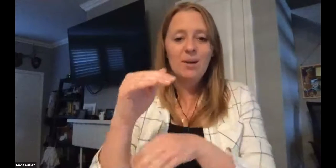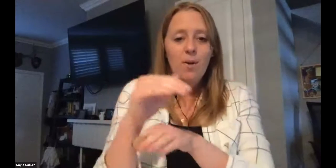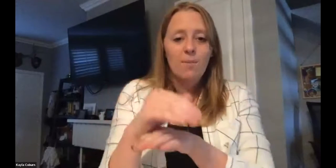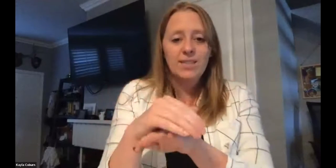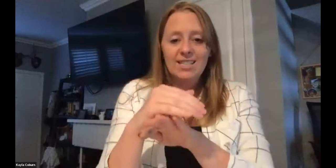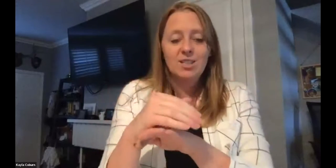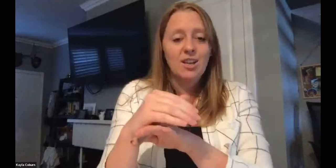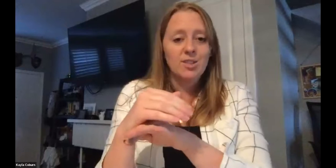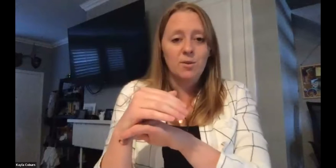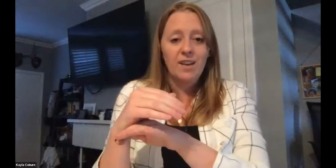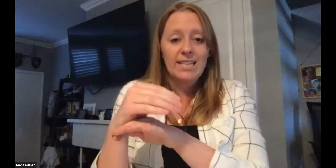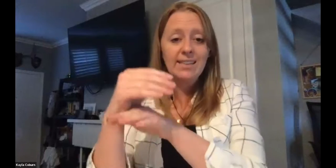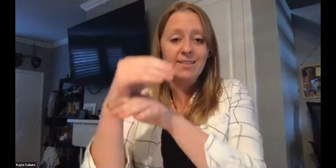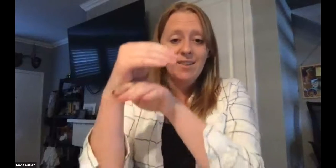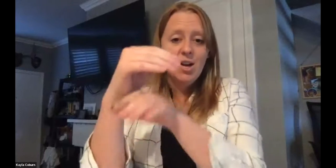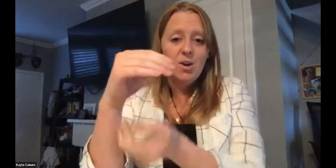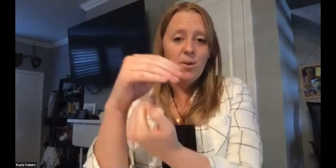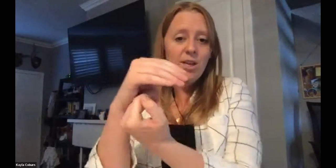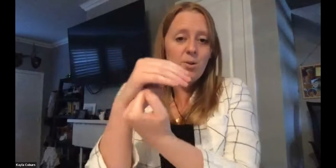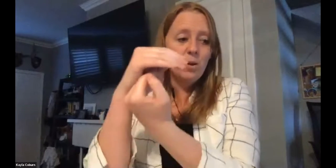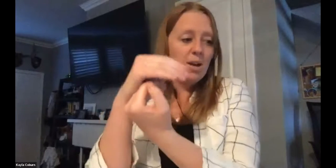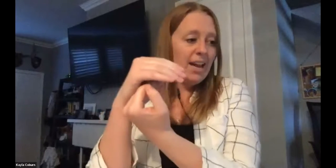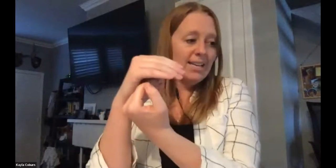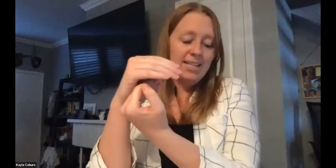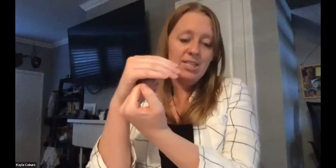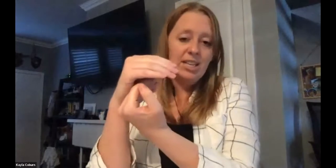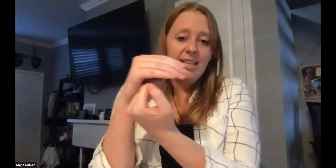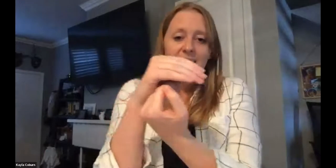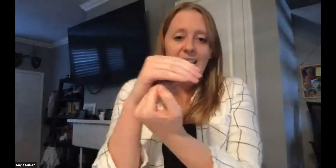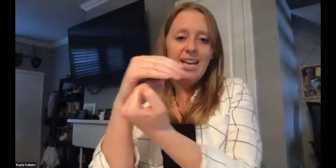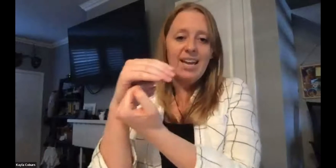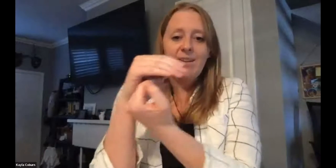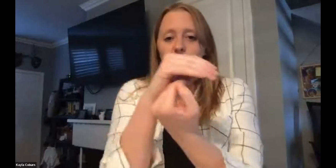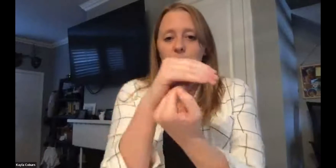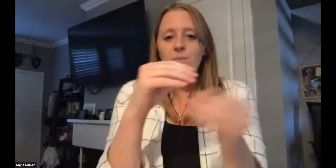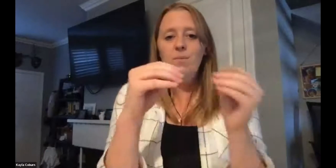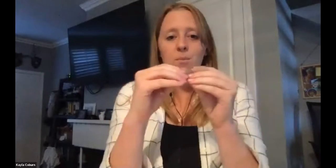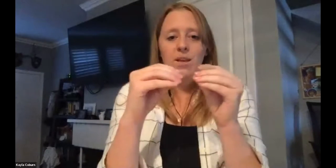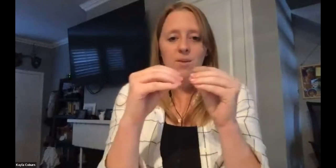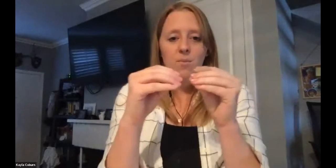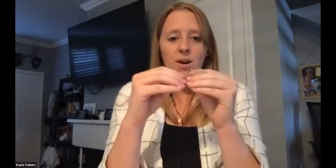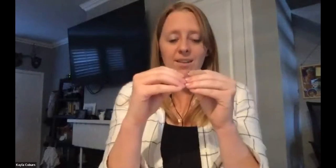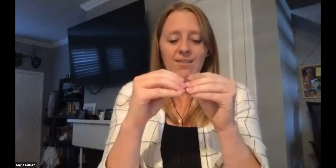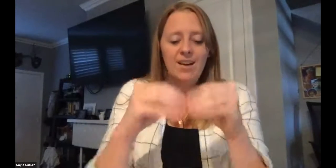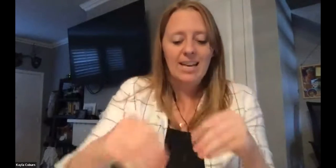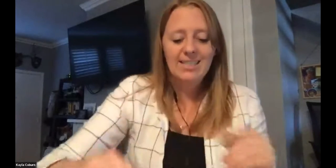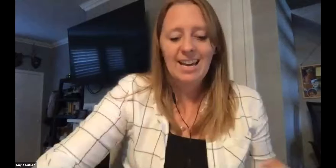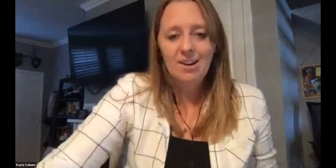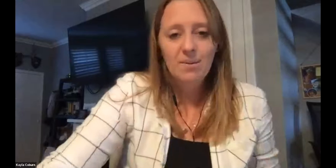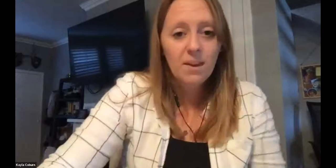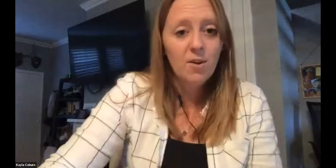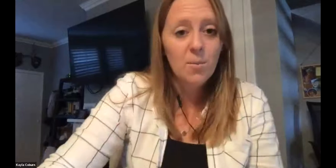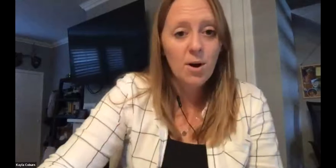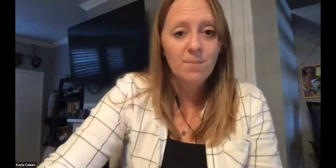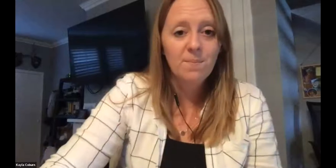under hand prompting. It's just not so invasive, where you'd put your hand underneath and bring their hands